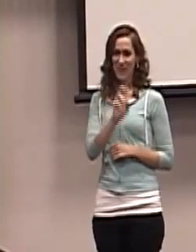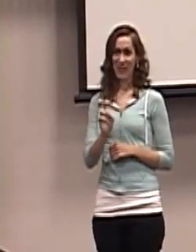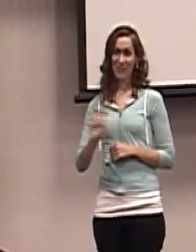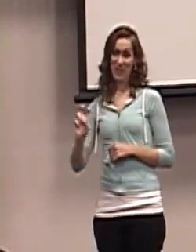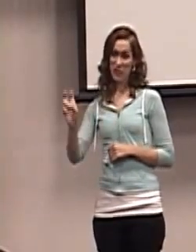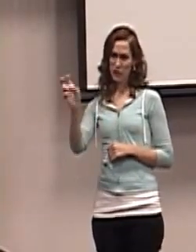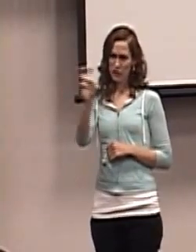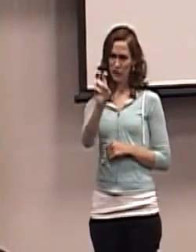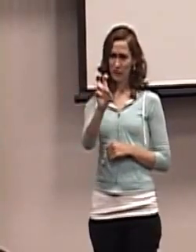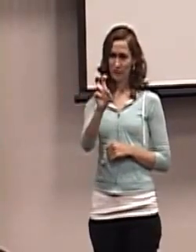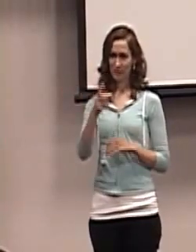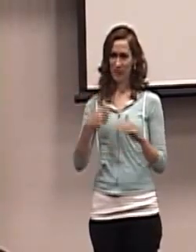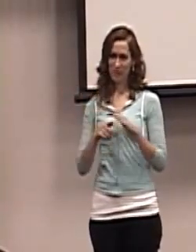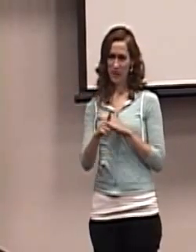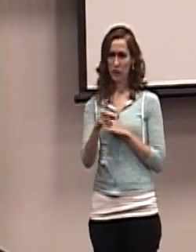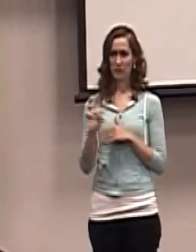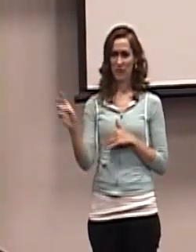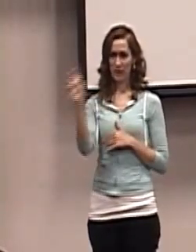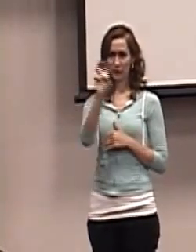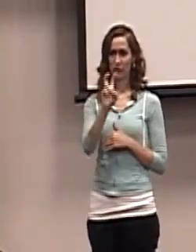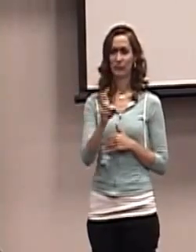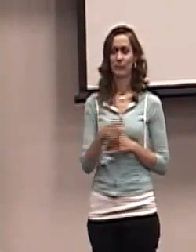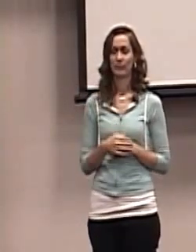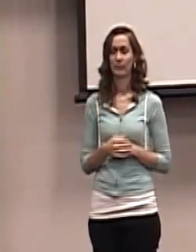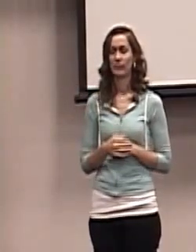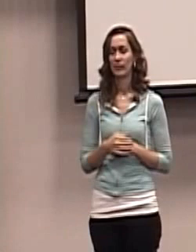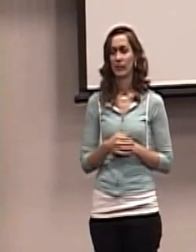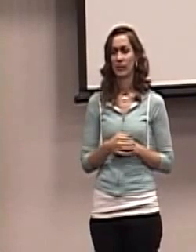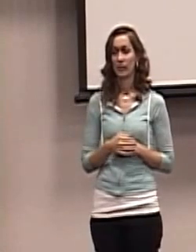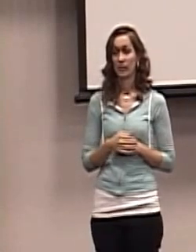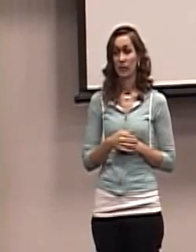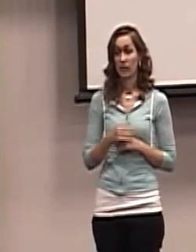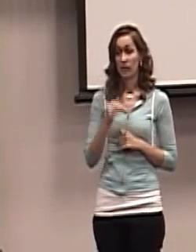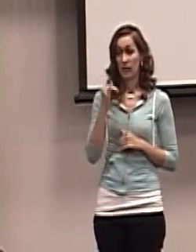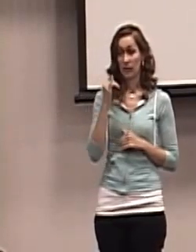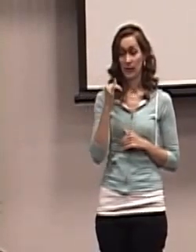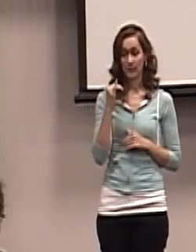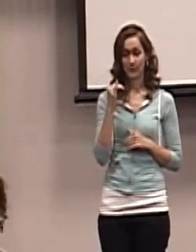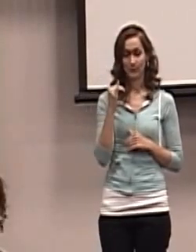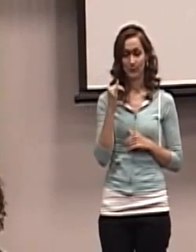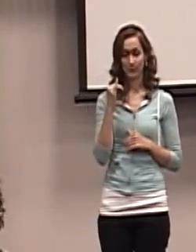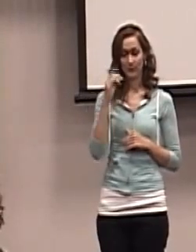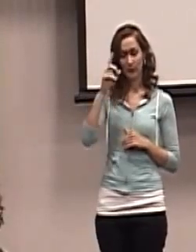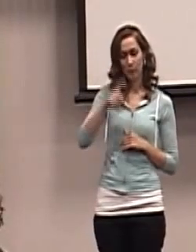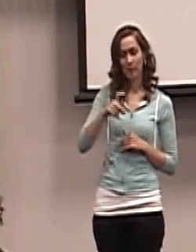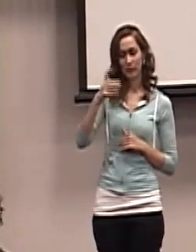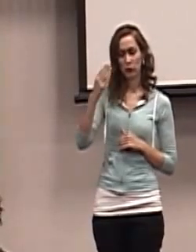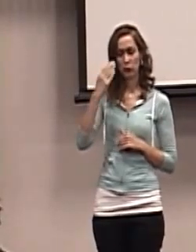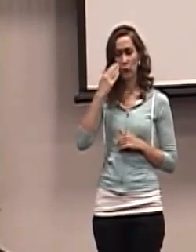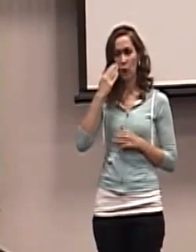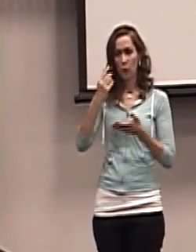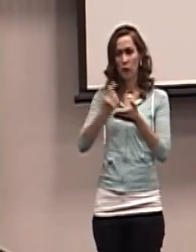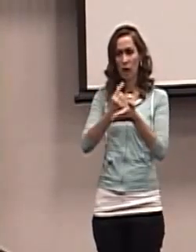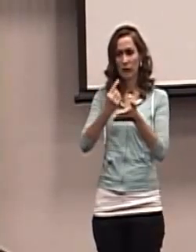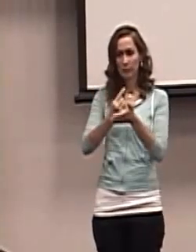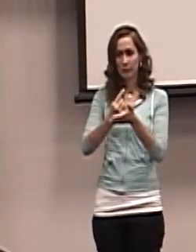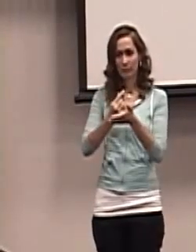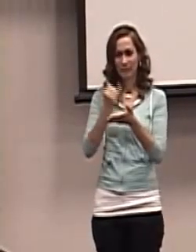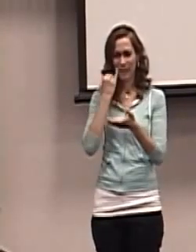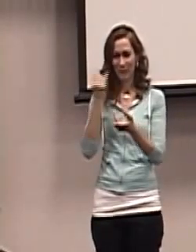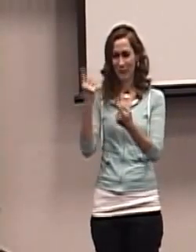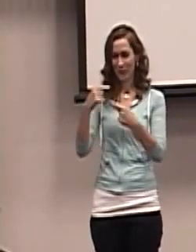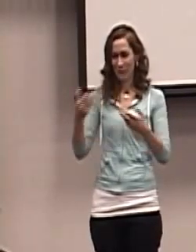know the good news, if you don't know the good news after you've been here for 2 years, I worry about